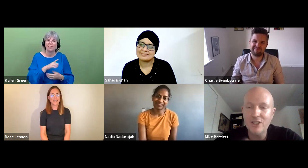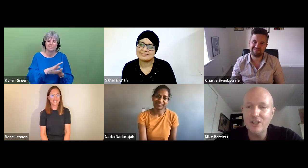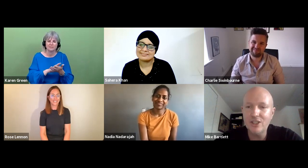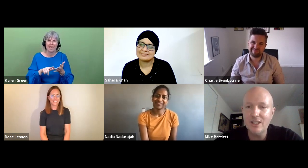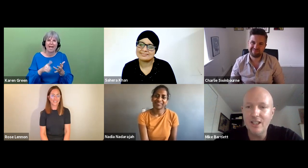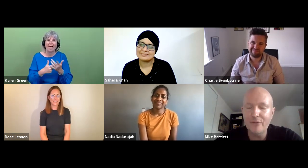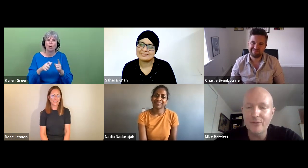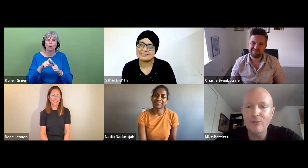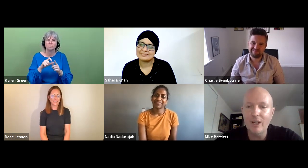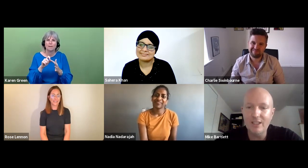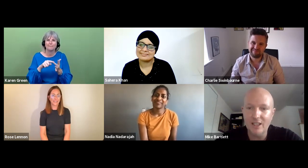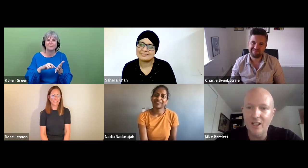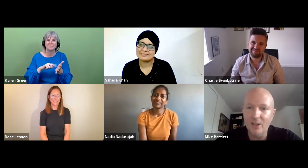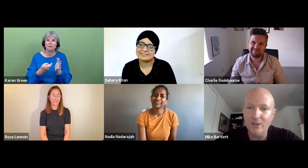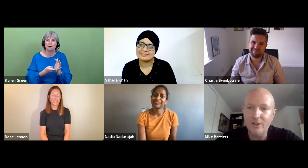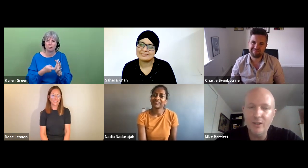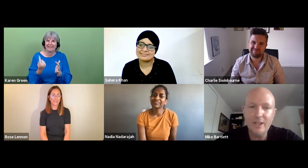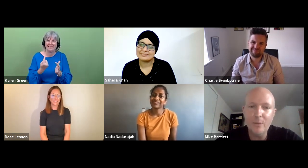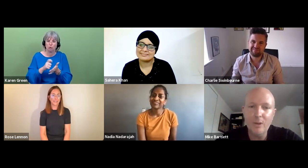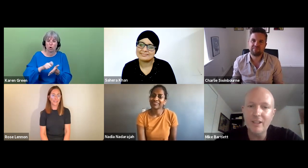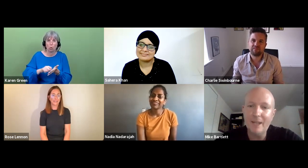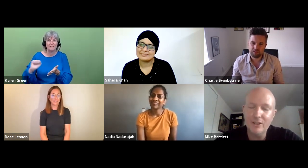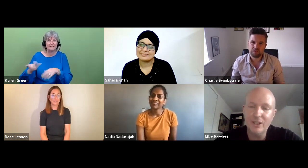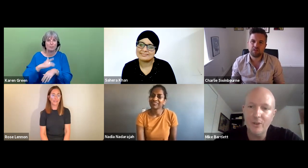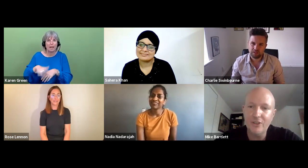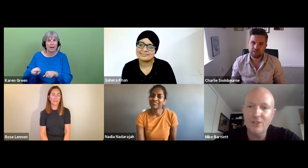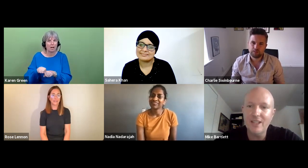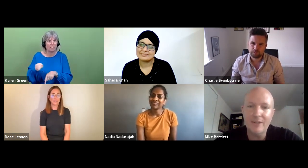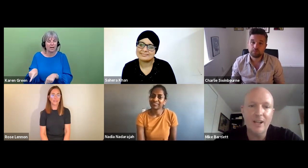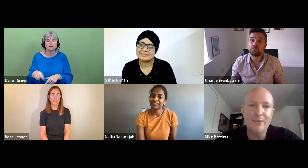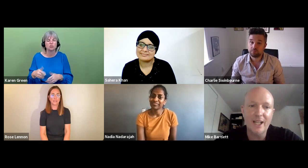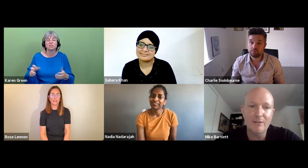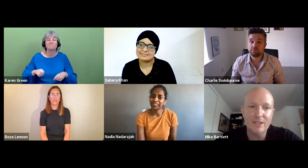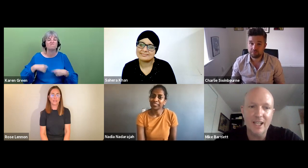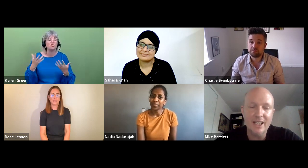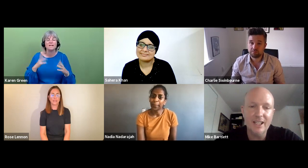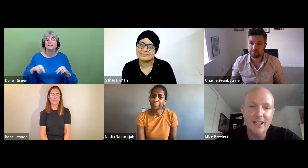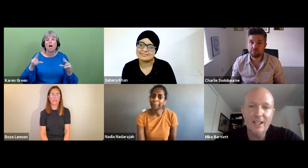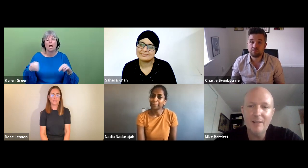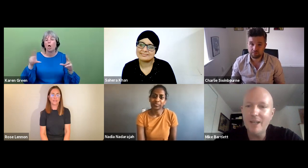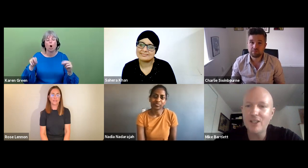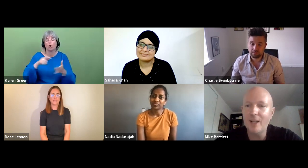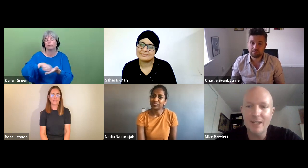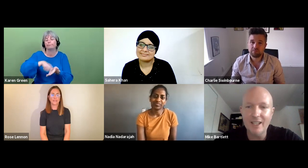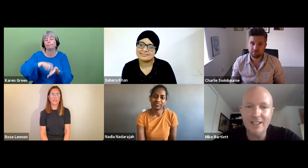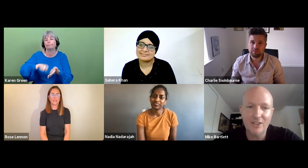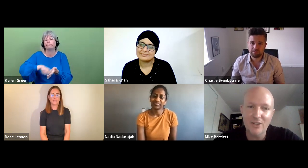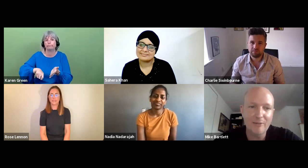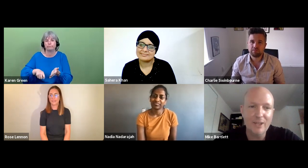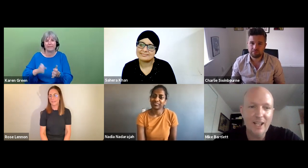imagine just free writing dialogue without worrying about how good it was, and you did that for half an hour every day, imagine how many ideas you'd have, how